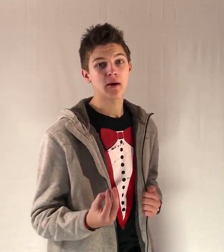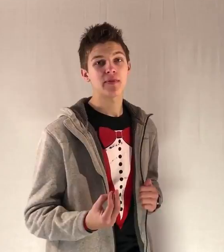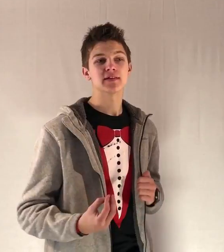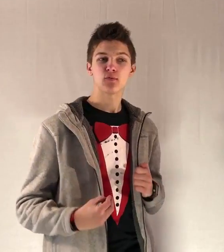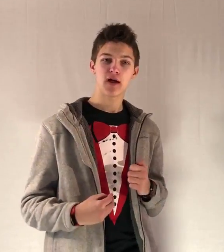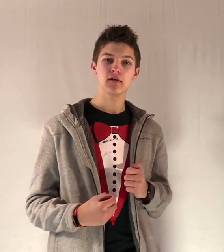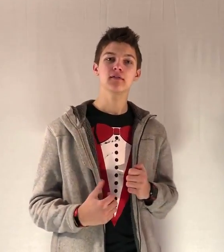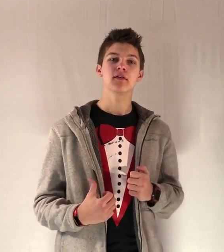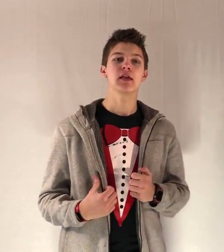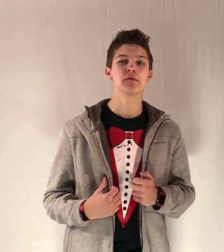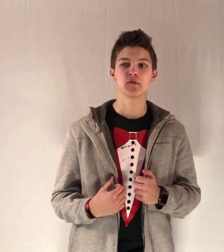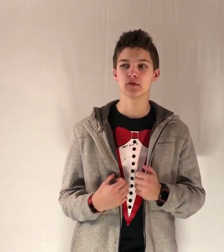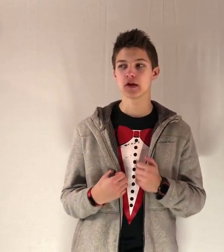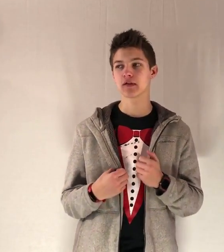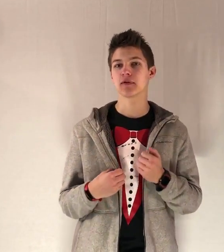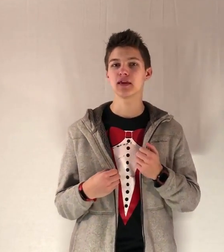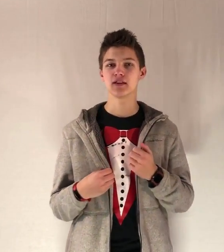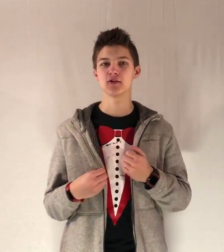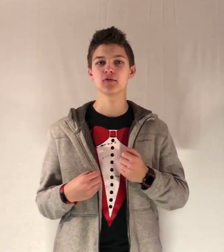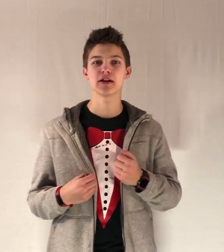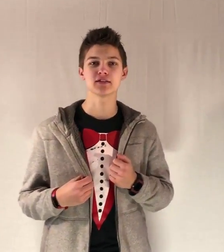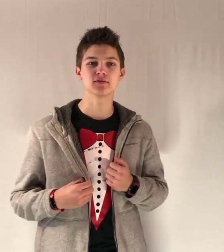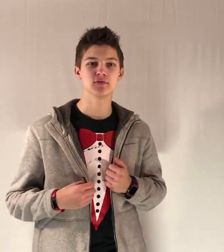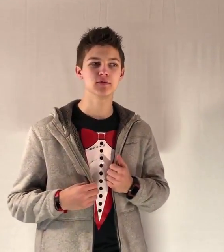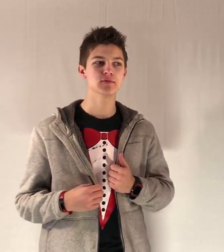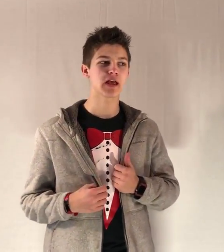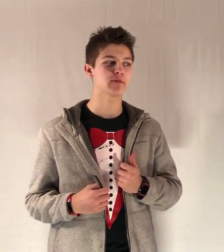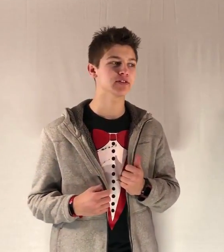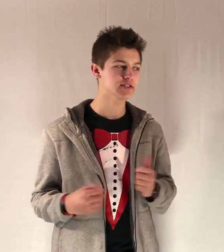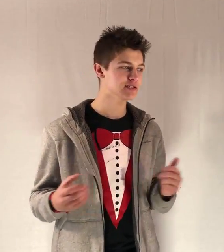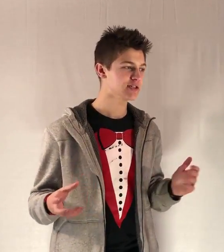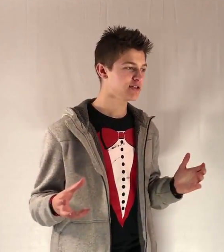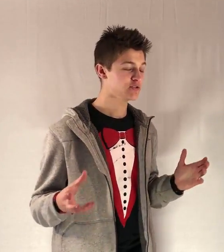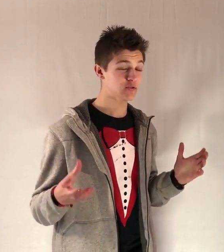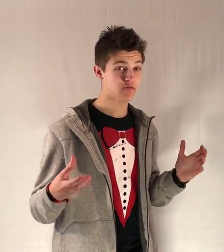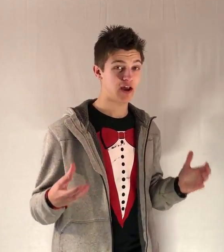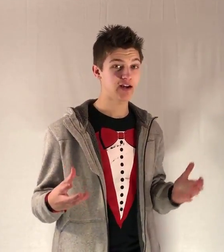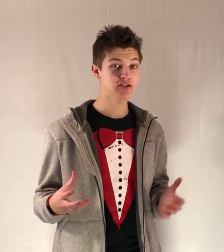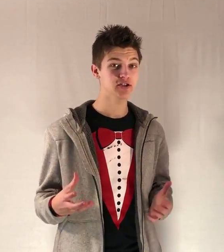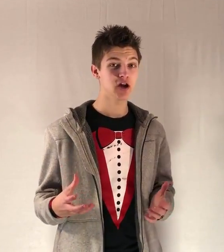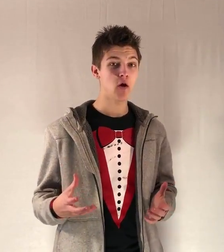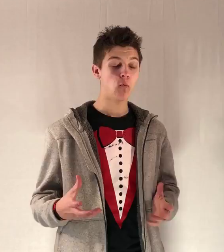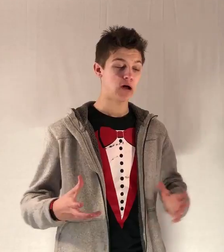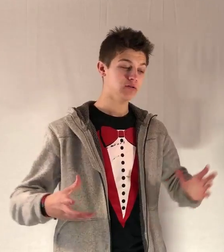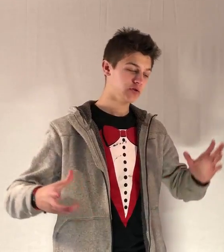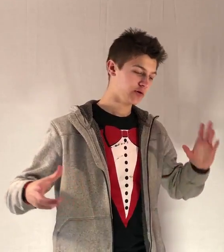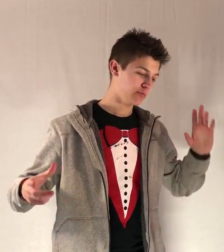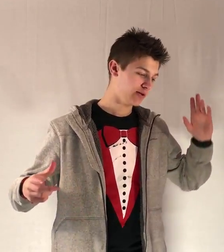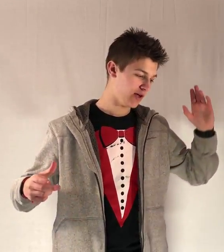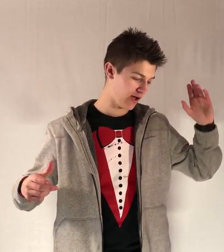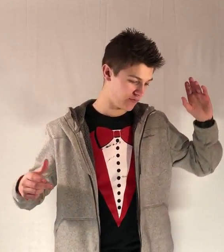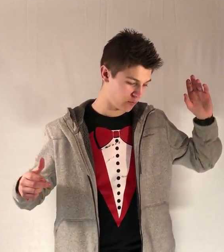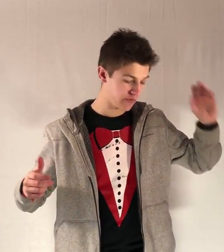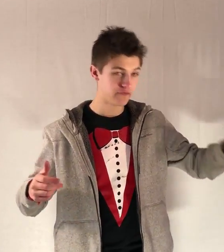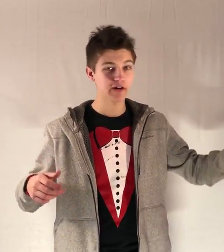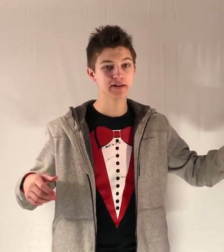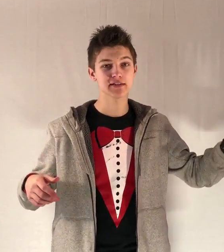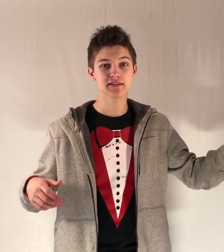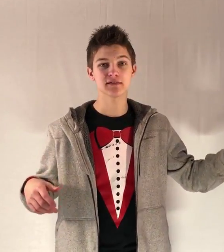this? Well, if you're like me and you like to use languages to your advantage, well, you can have your one friend that sits way